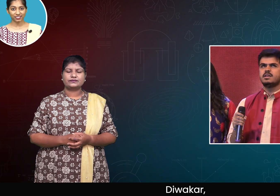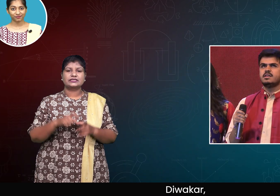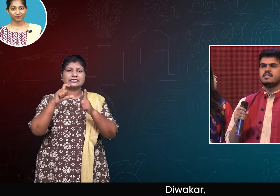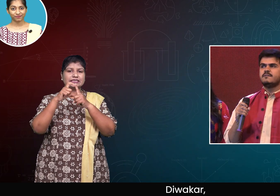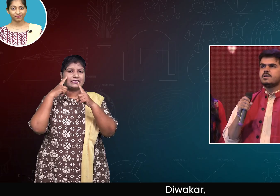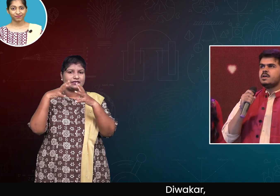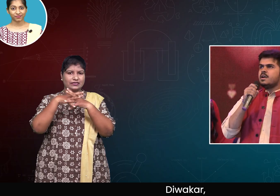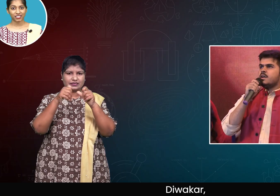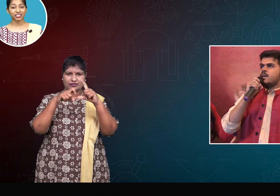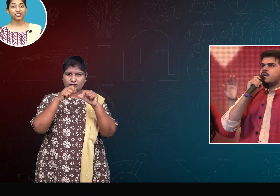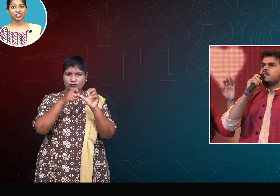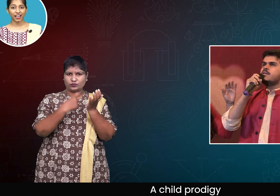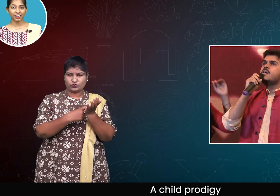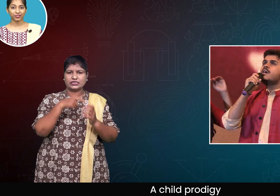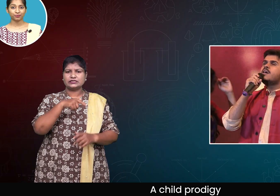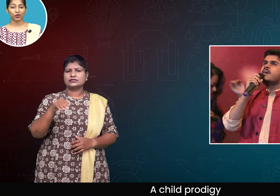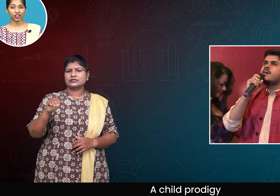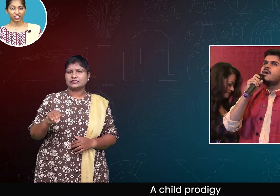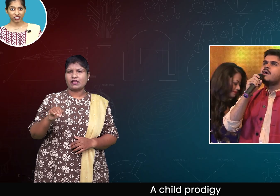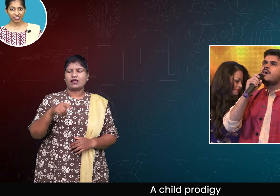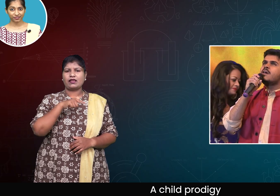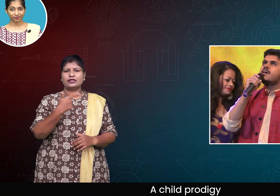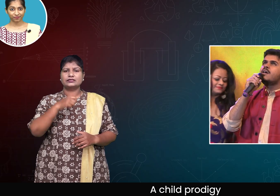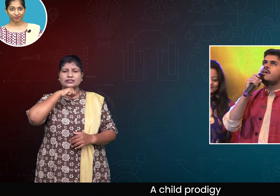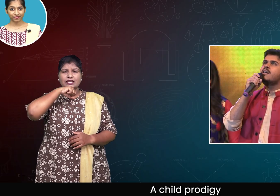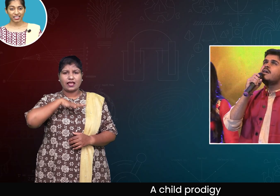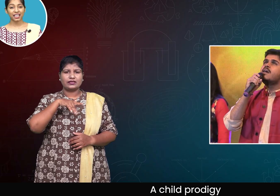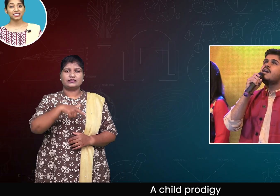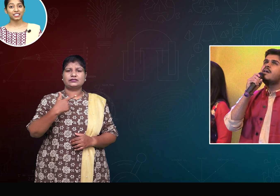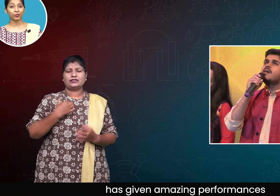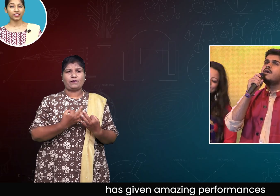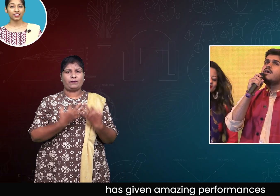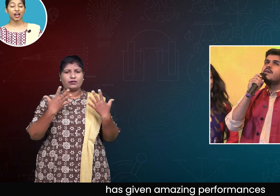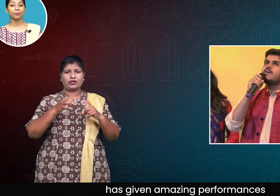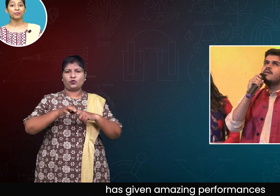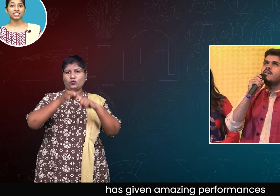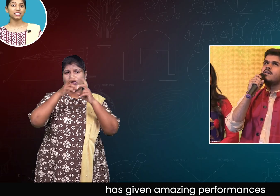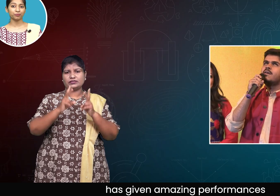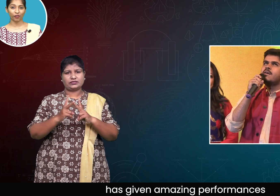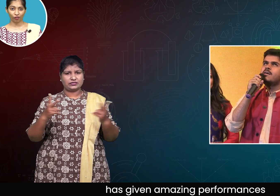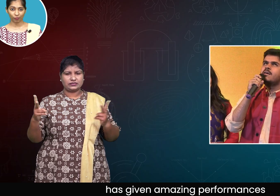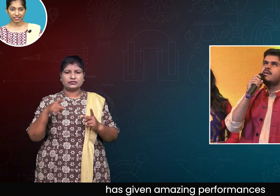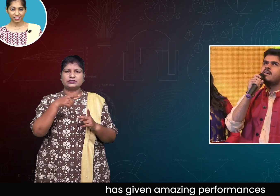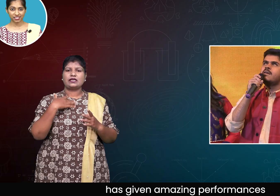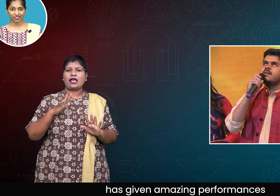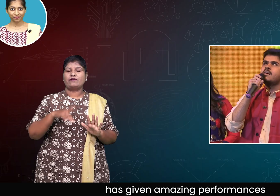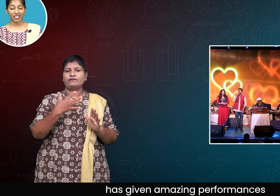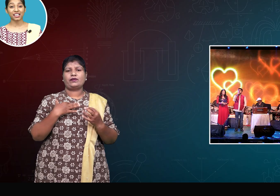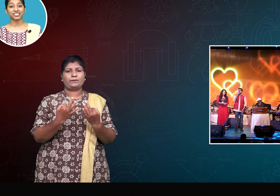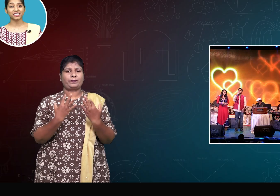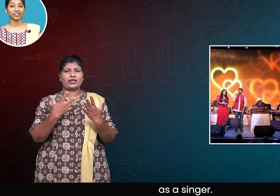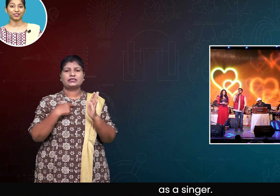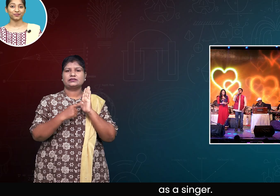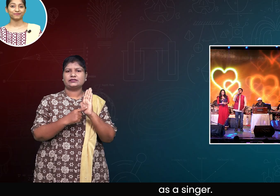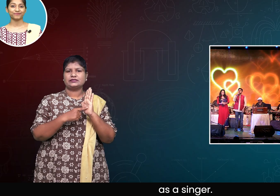Devakar, a child prodigy, has given amazing performances